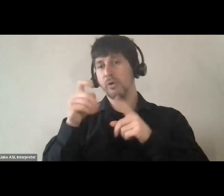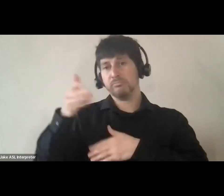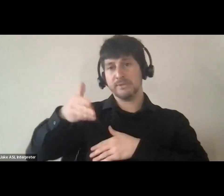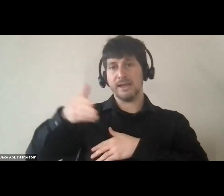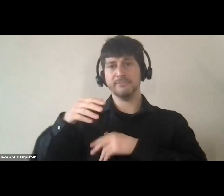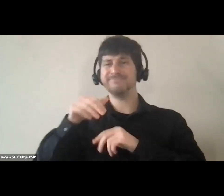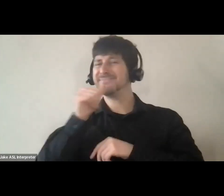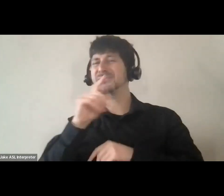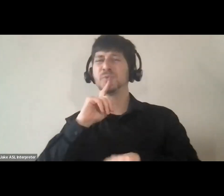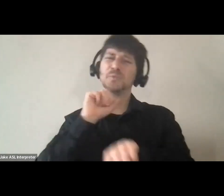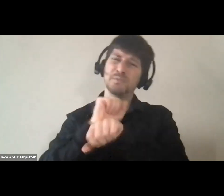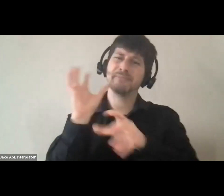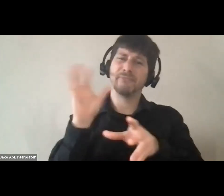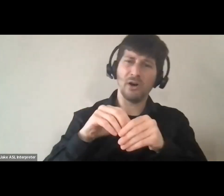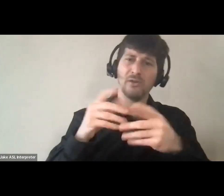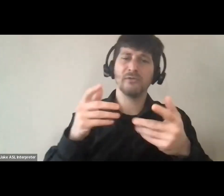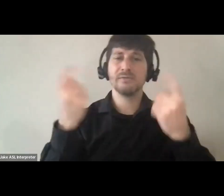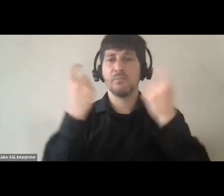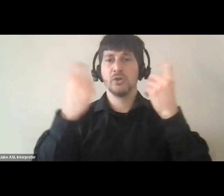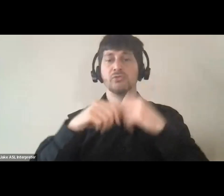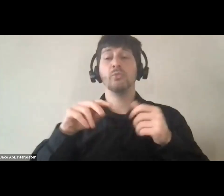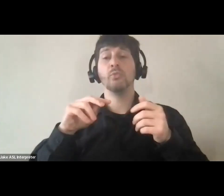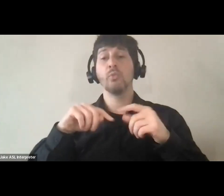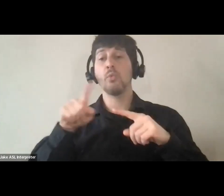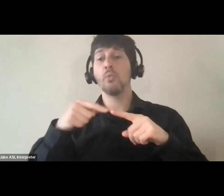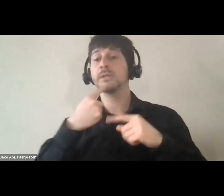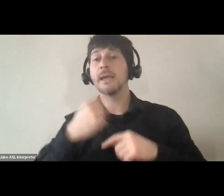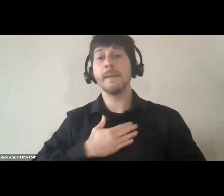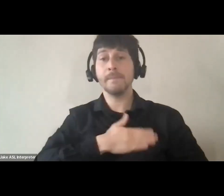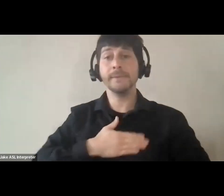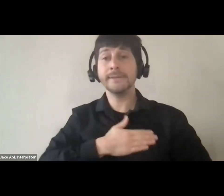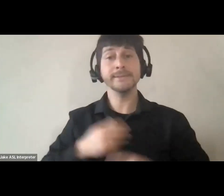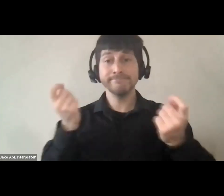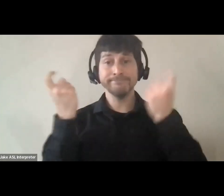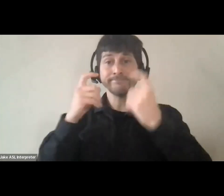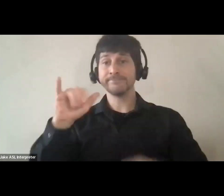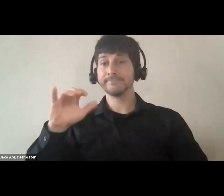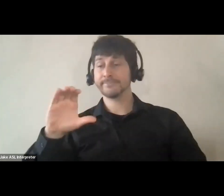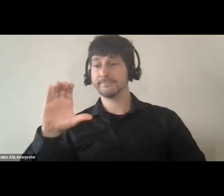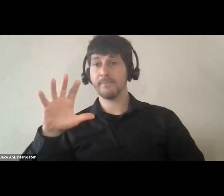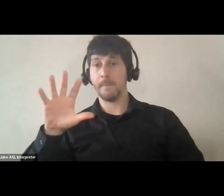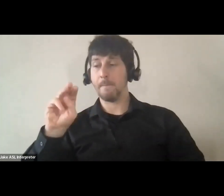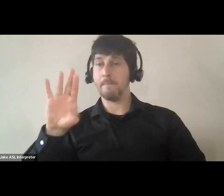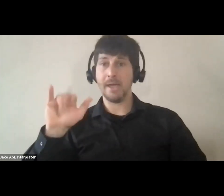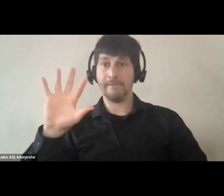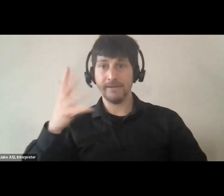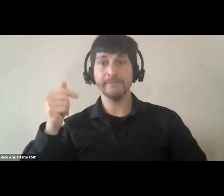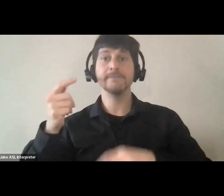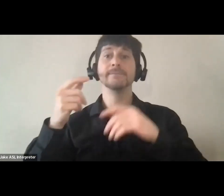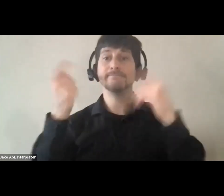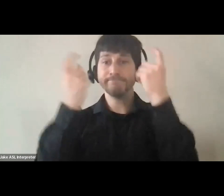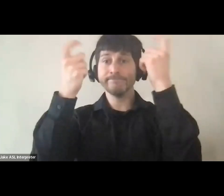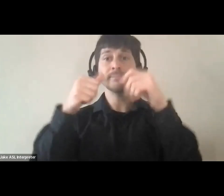really participating in those celebrations. So when we say, please, let's have a Cinco de Mayo celebration, let's have Fiestas Patrias, let's remember